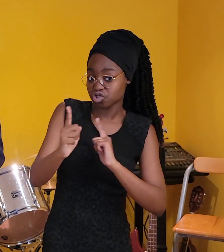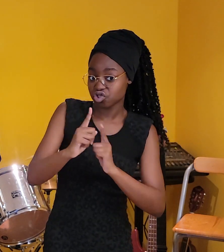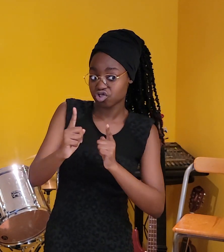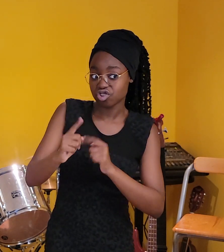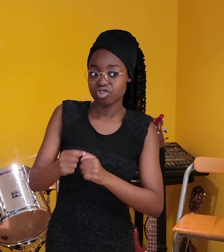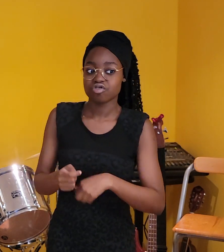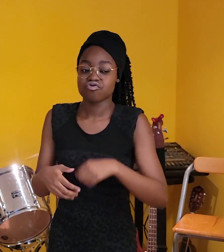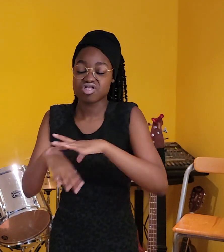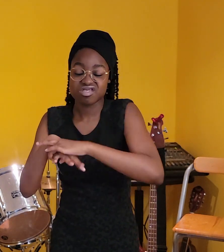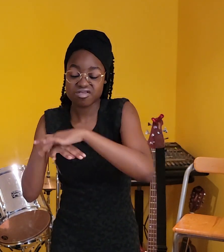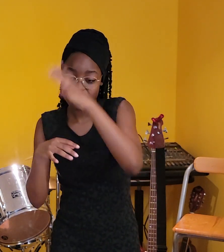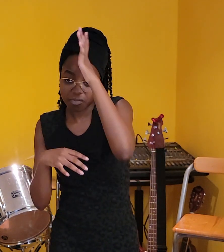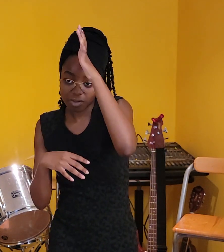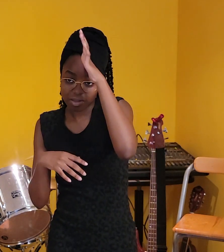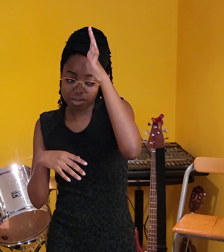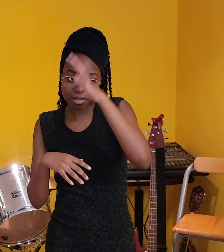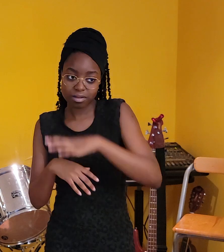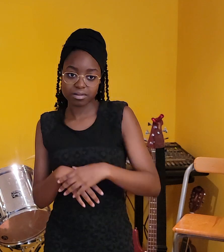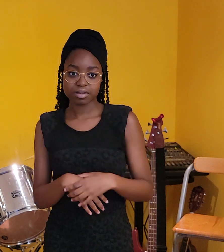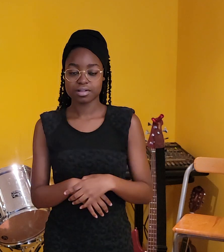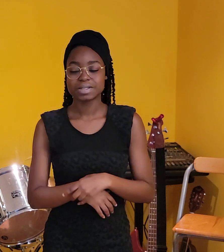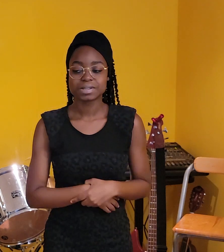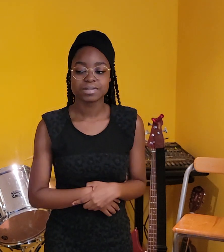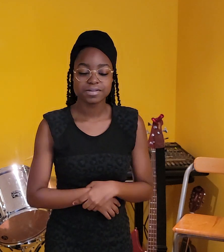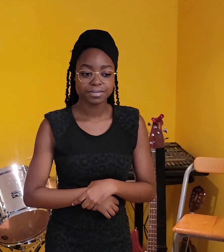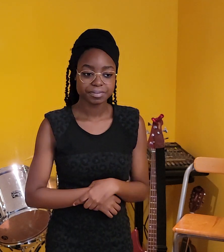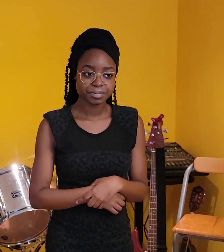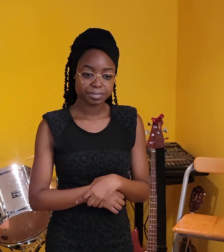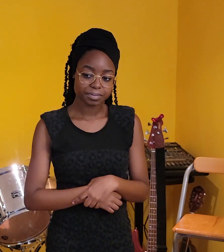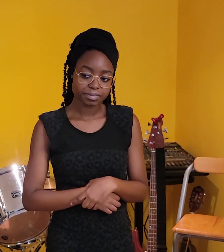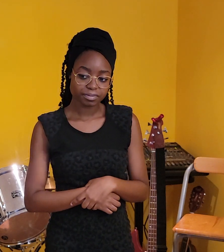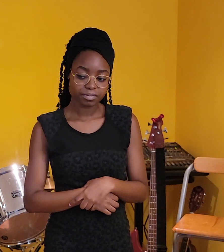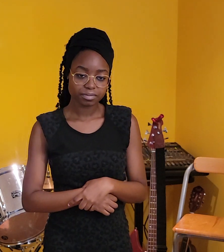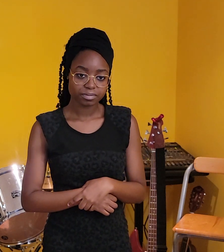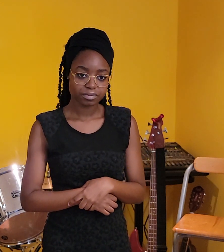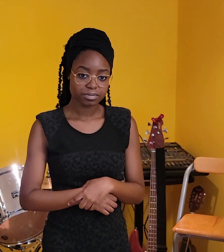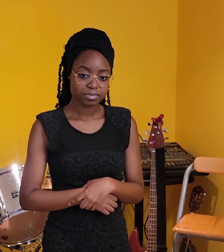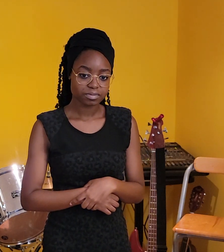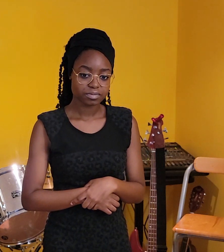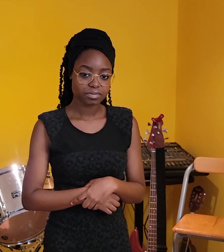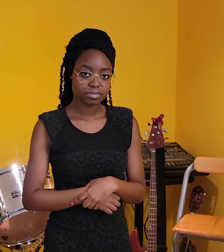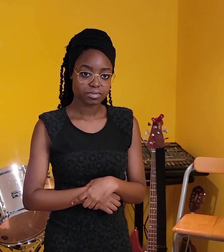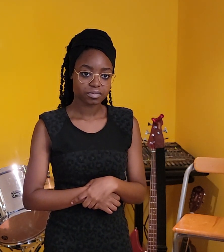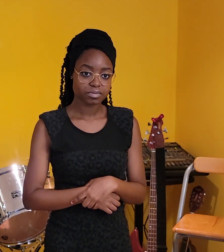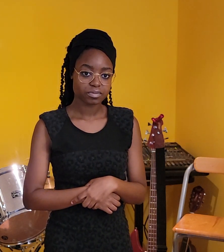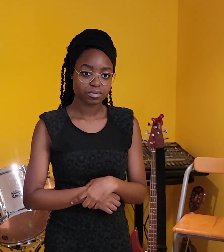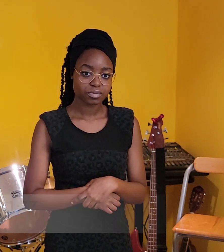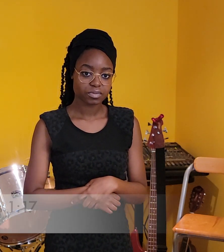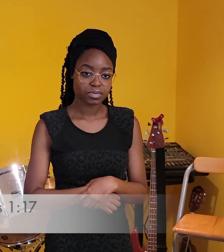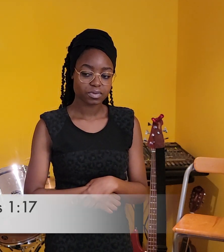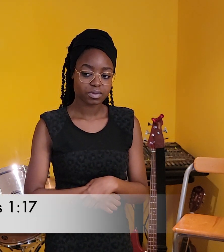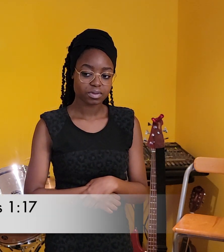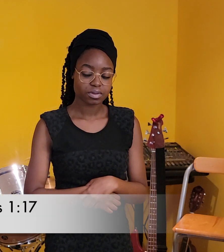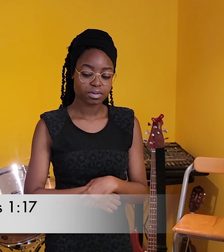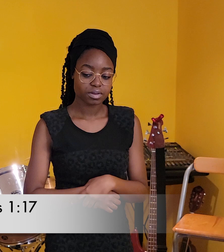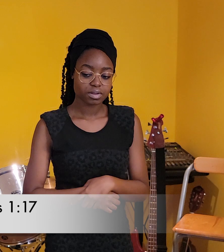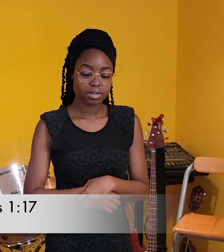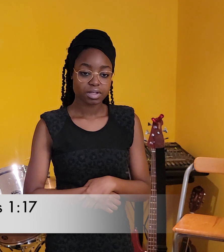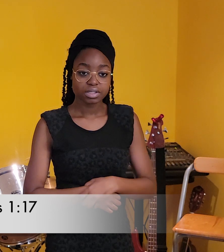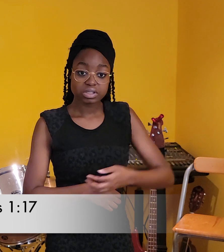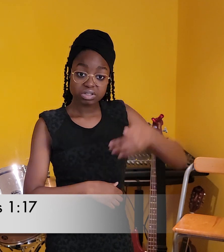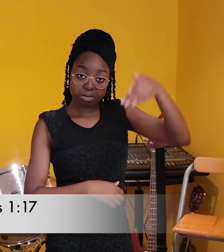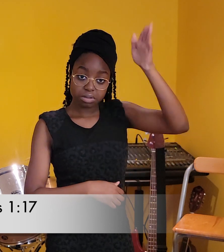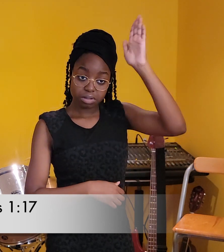And as we can see from the rest of the prayer here, God, you know, God who in